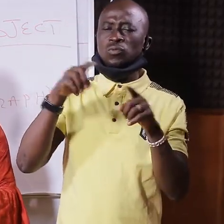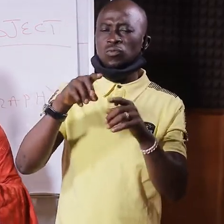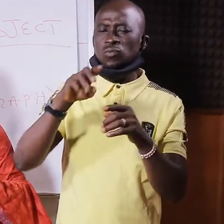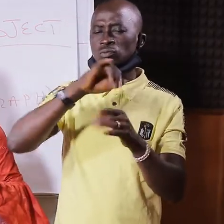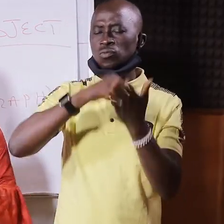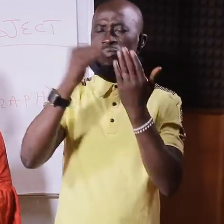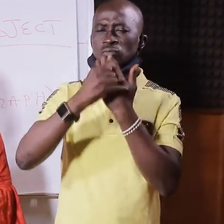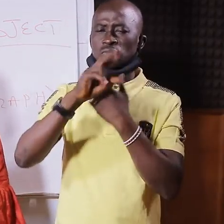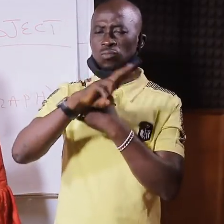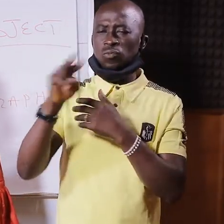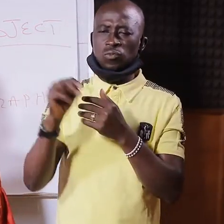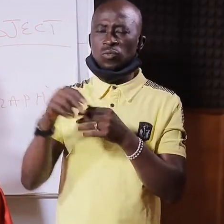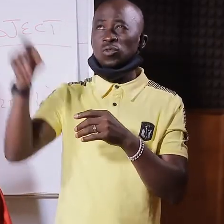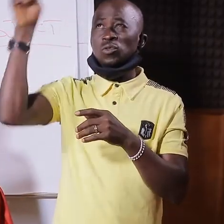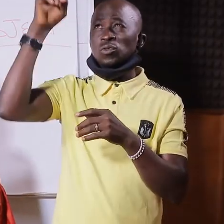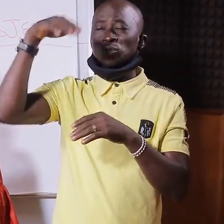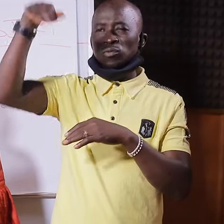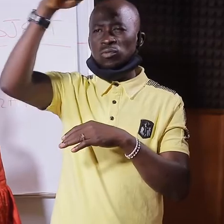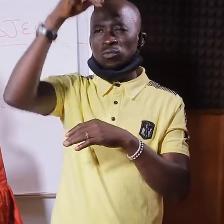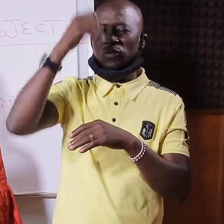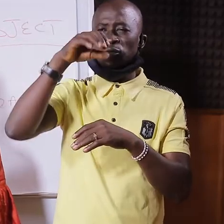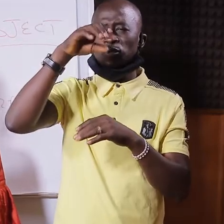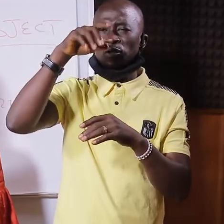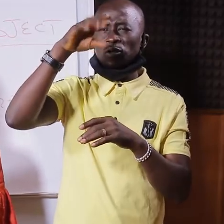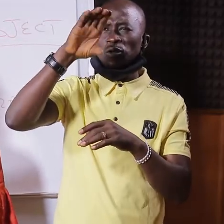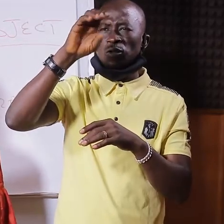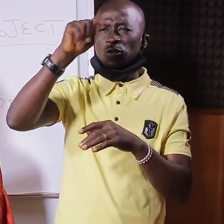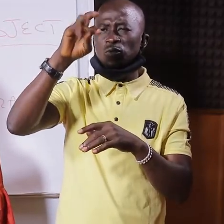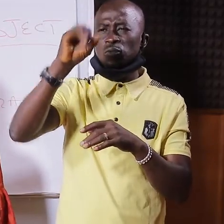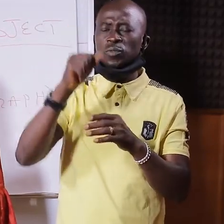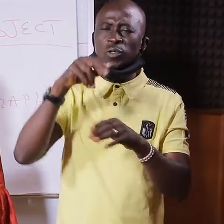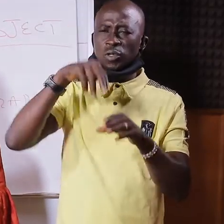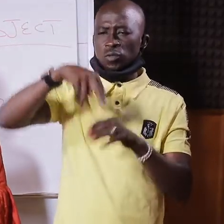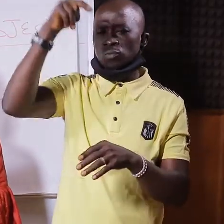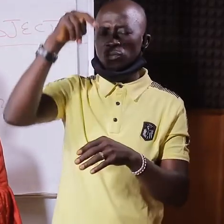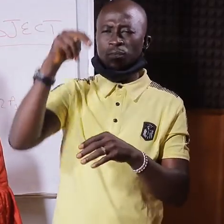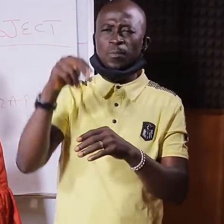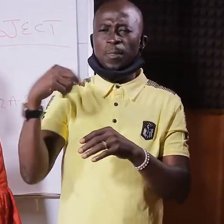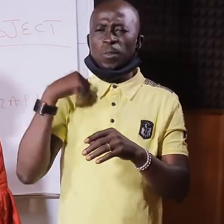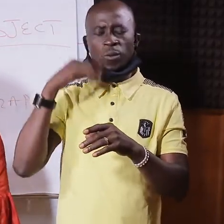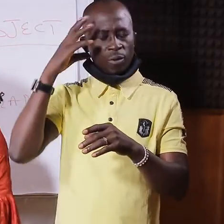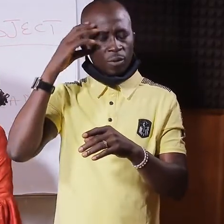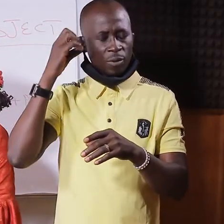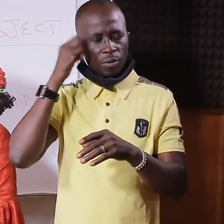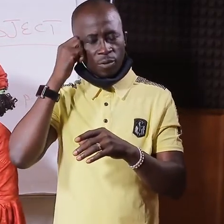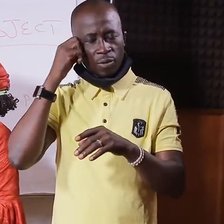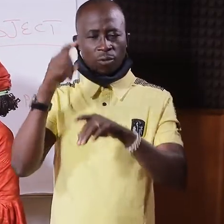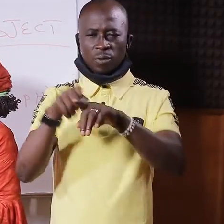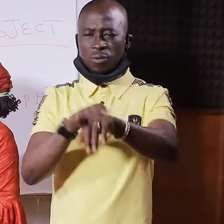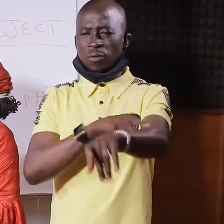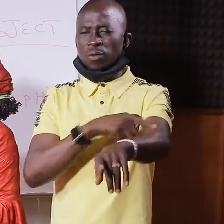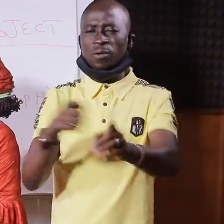22nd, the sun is overhead at the Tropic of Cancer, which is in the northern hemisphere, so we experience